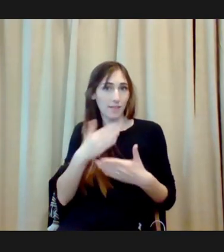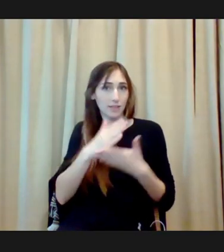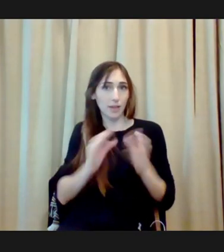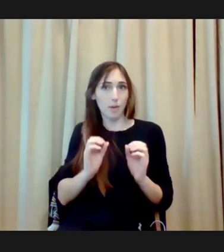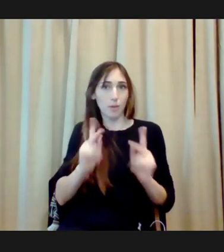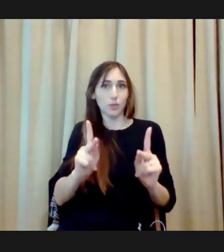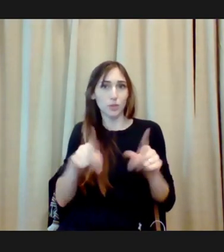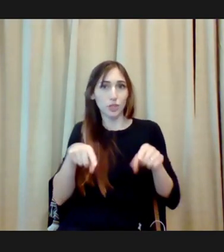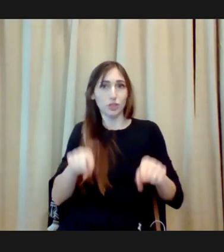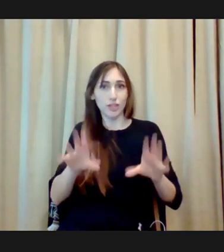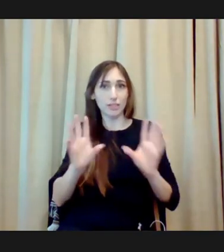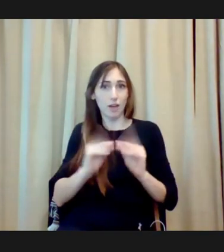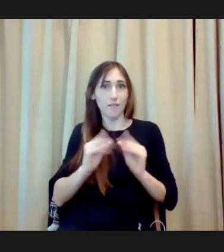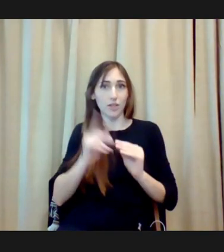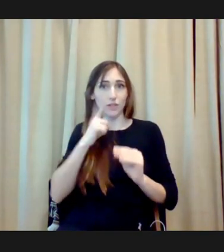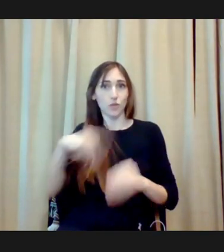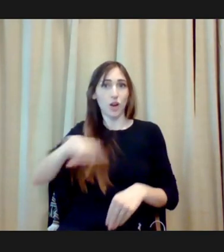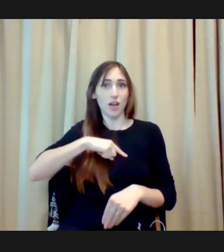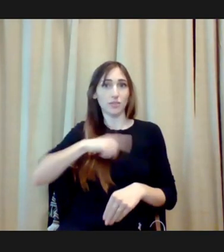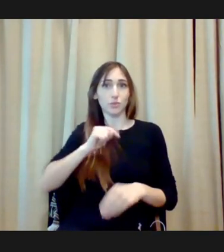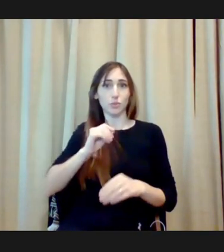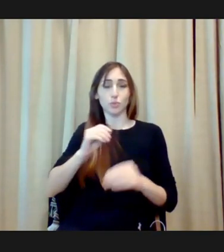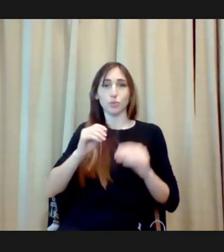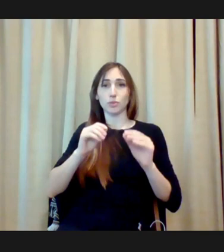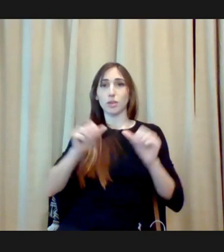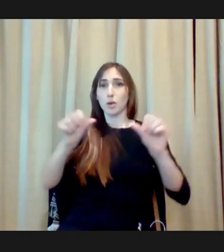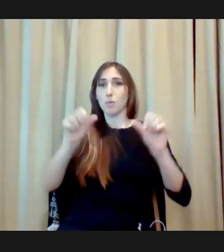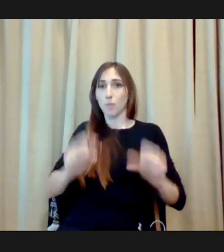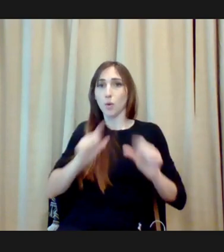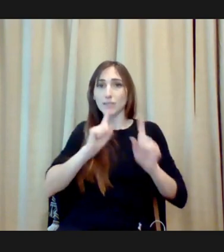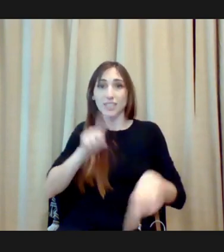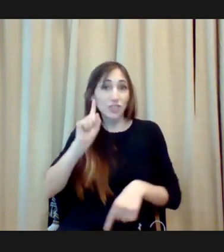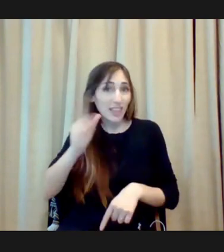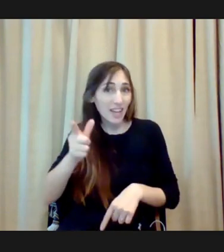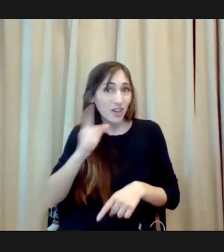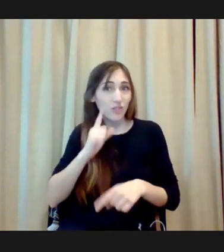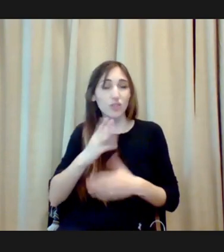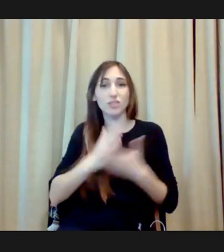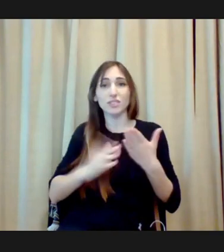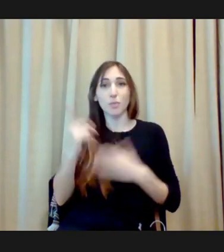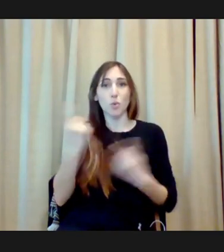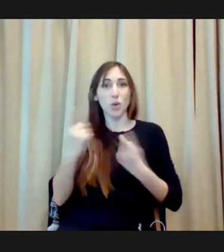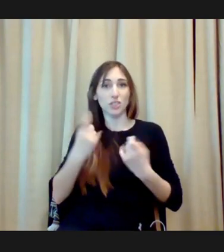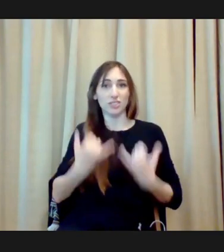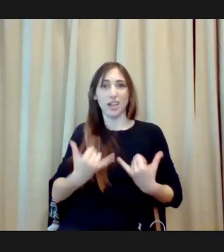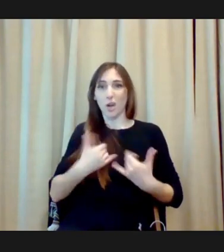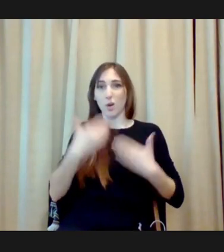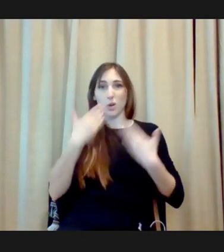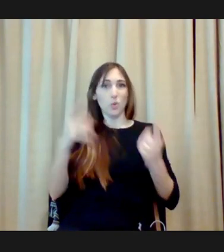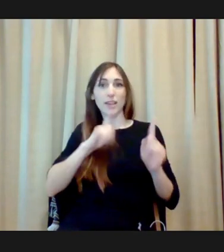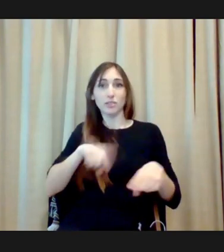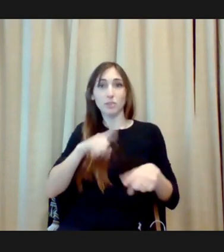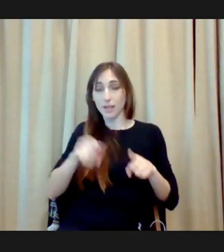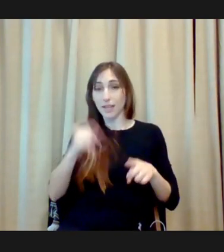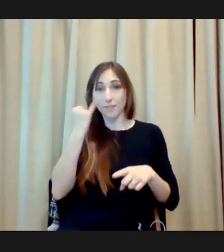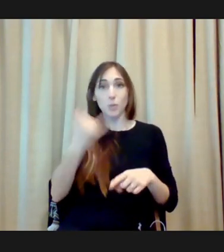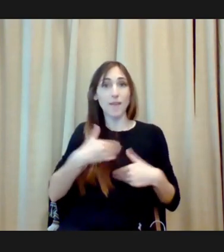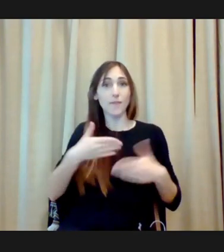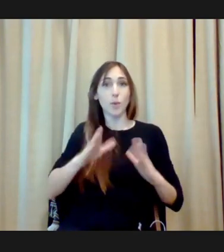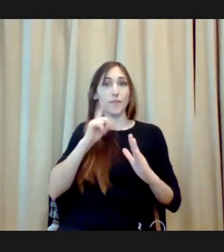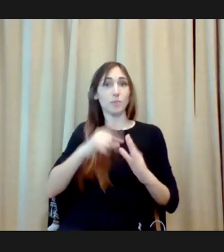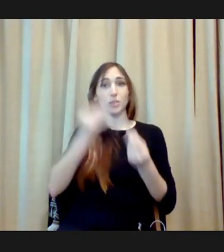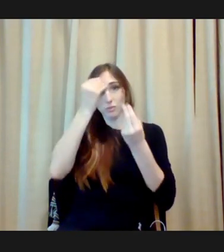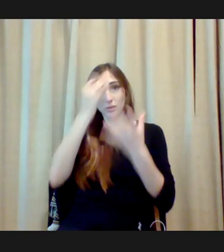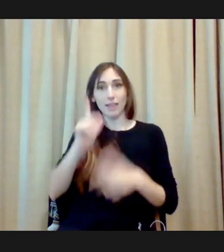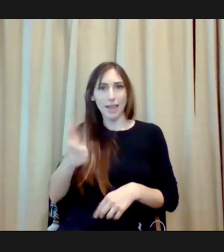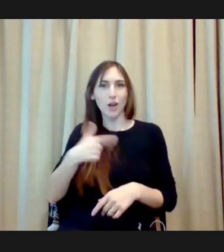like post answers afterwards to questions that we didn't know the exact answer to at the time. But if you do, I'll find out from Michael if he has some thoughts